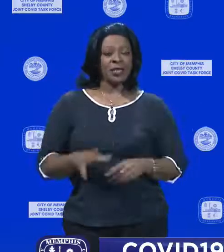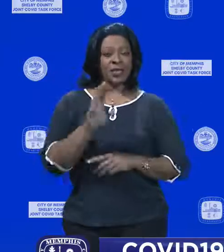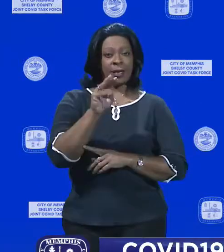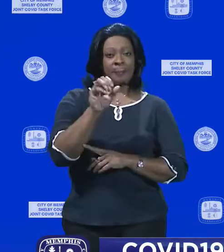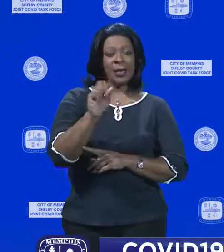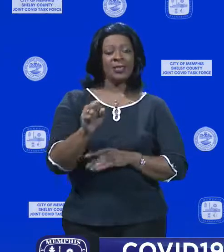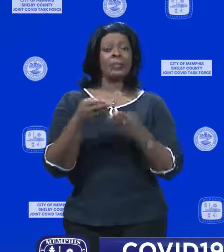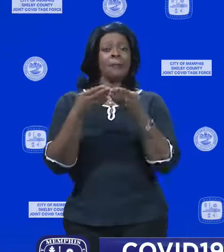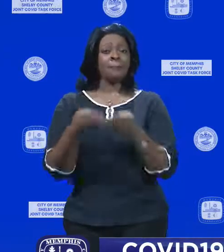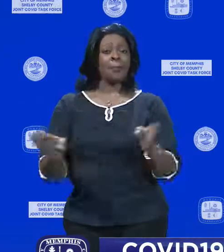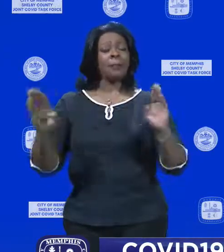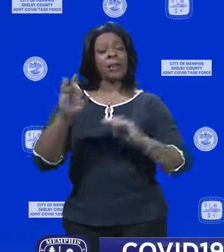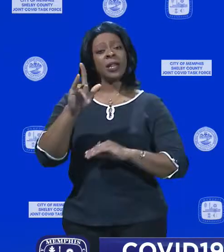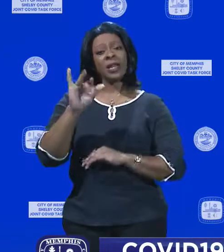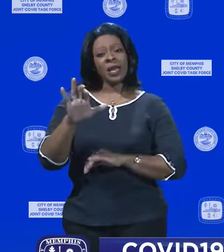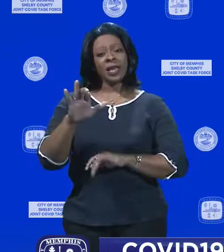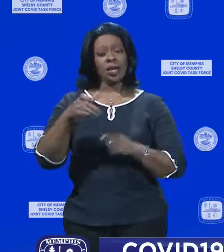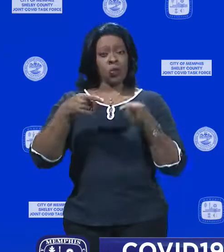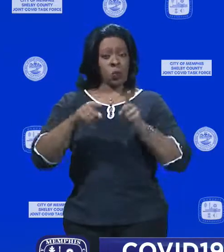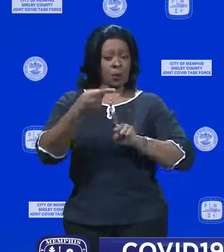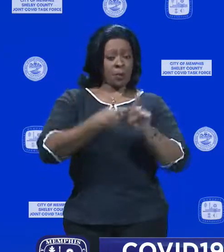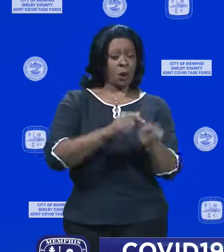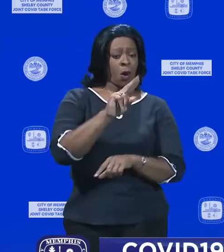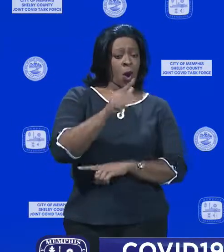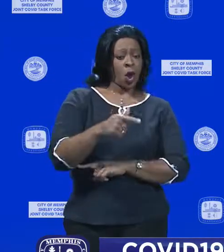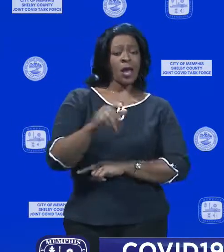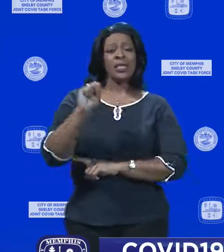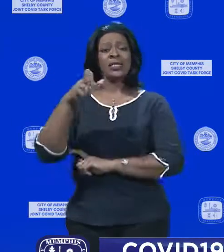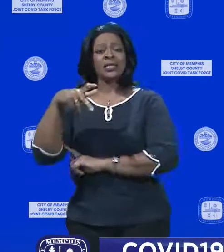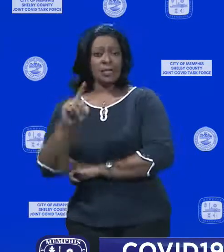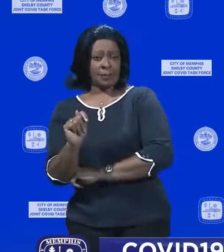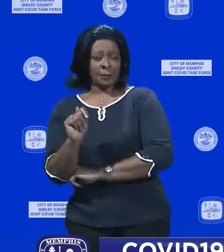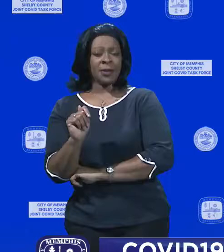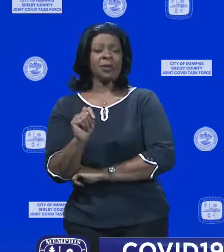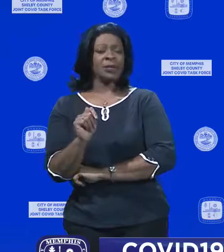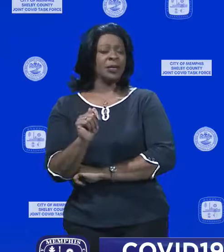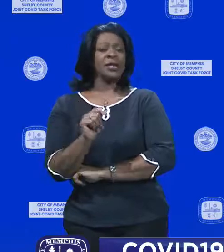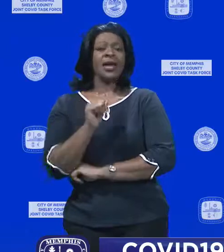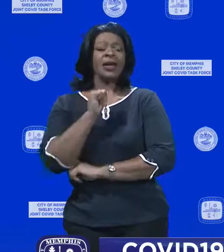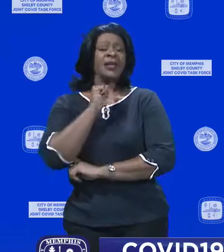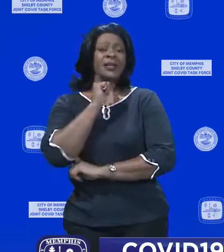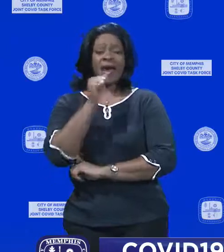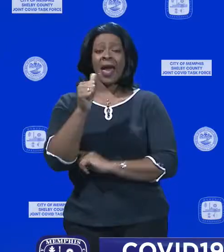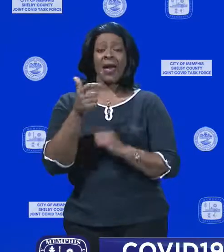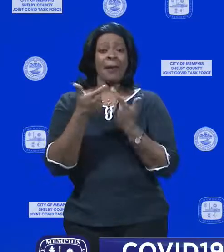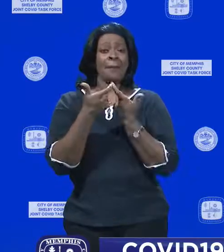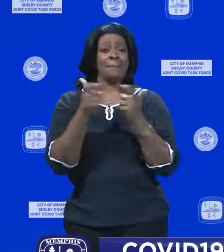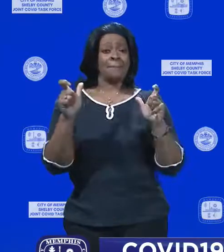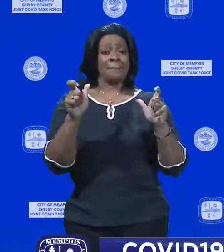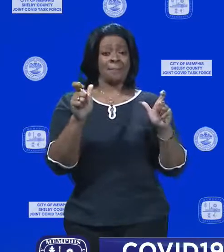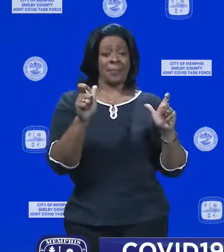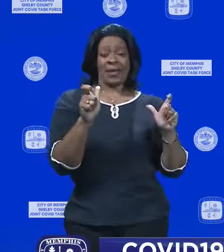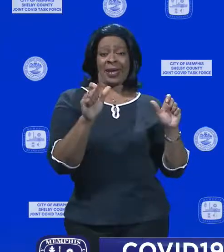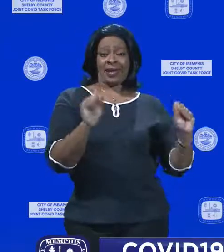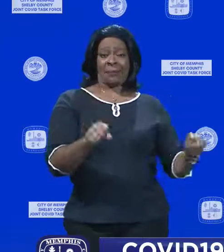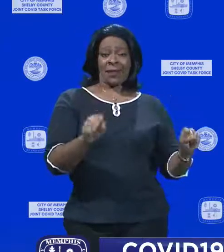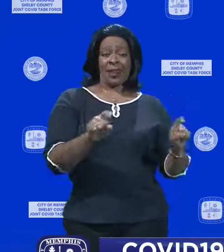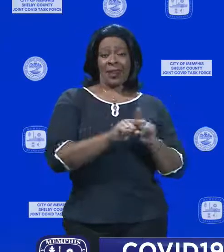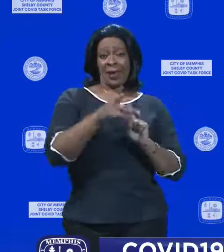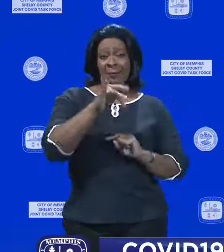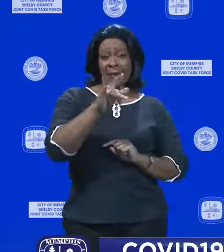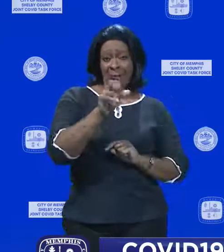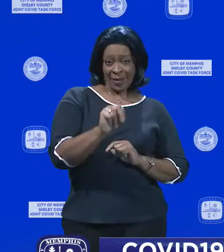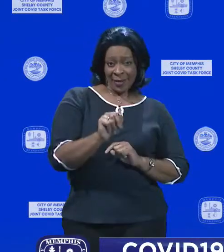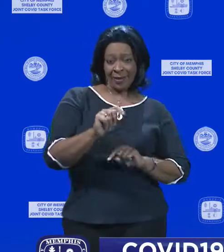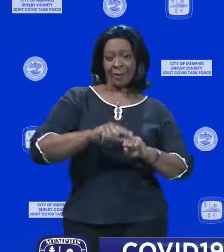be our public clinic during the months of August and September. It will not be quite the volume that Pipkin has, but it will still be available